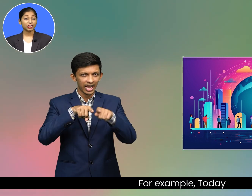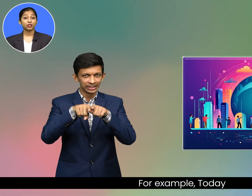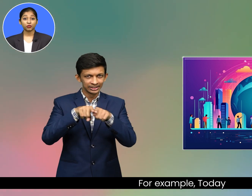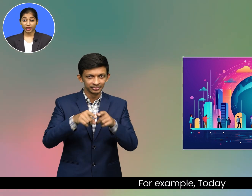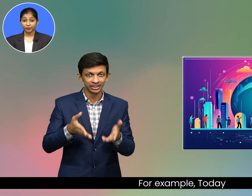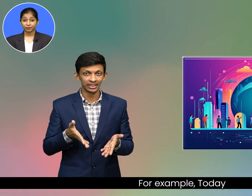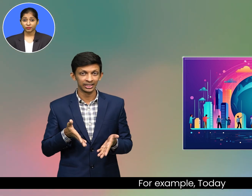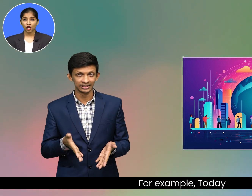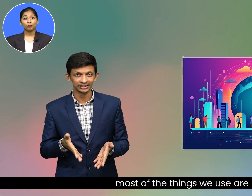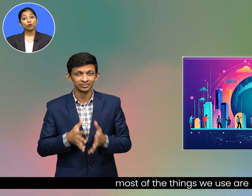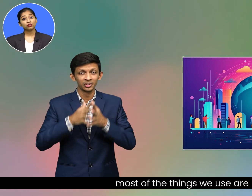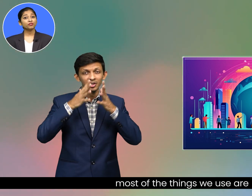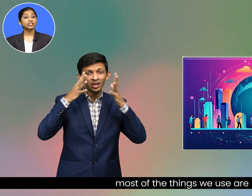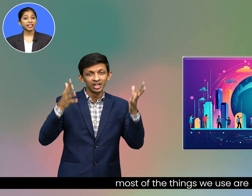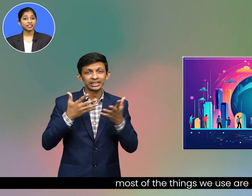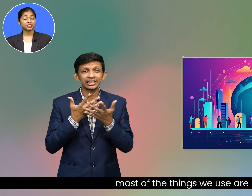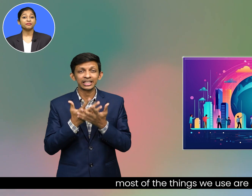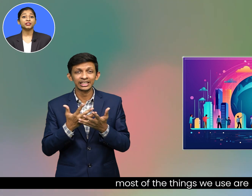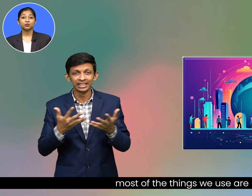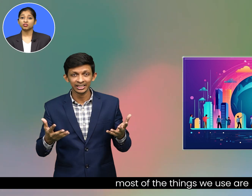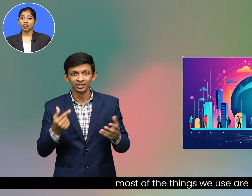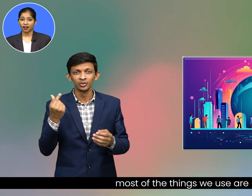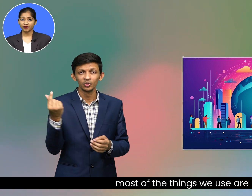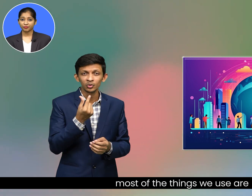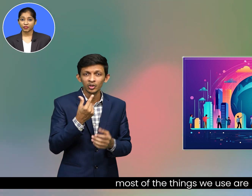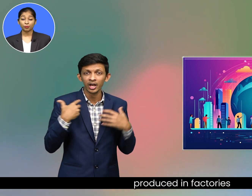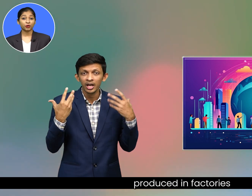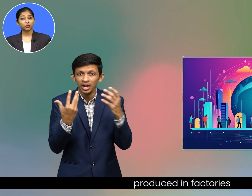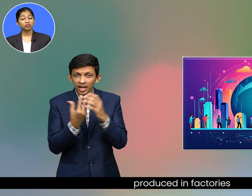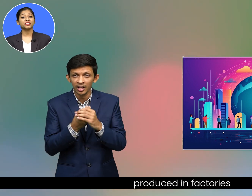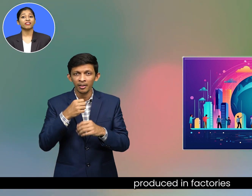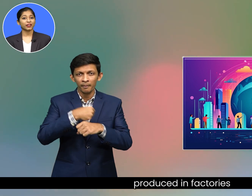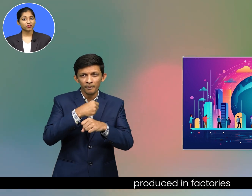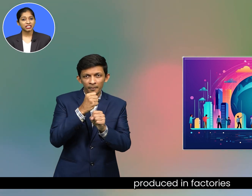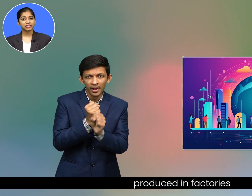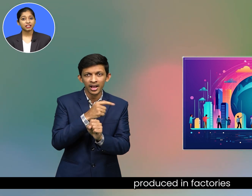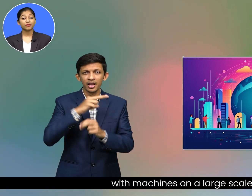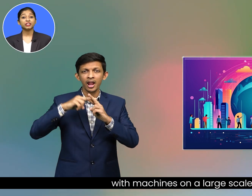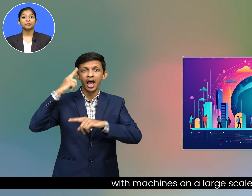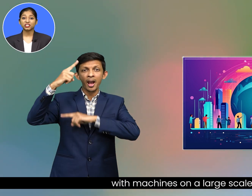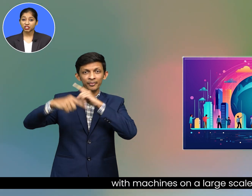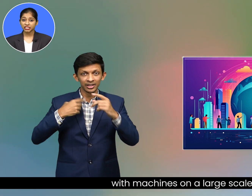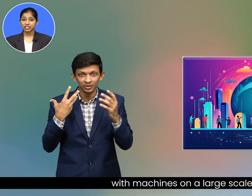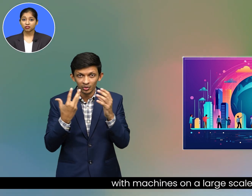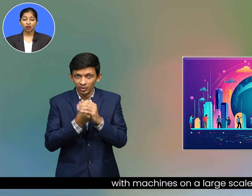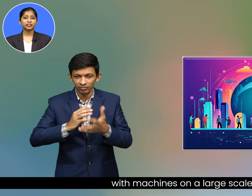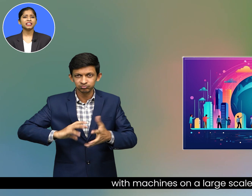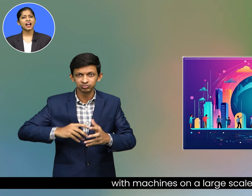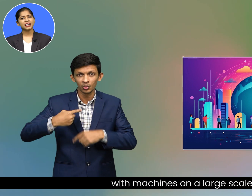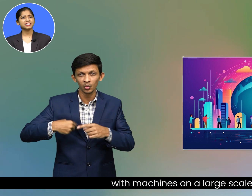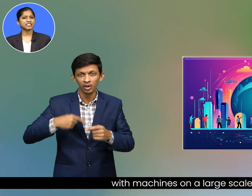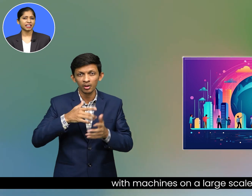example, today, most of the things we use are produced in factories with machines